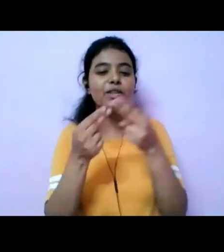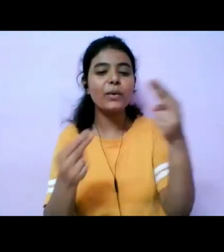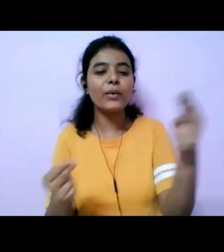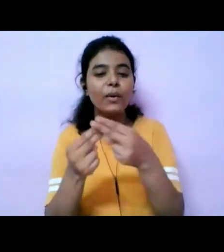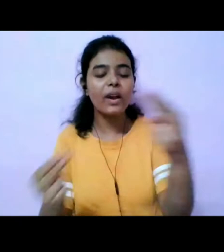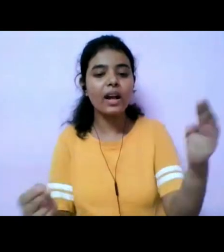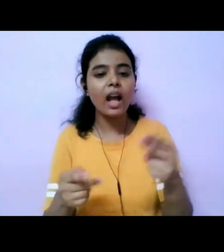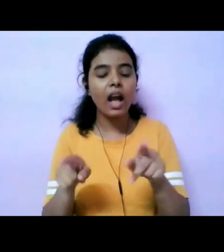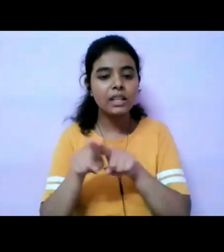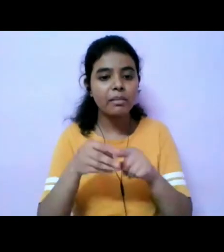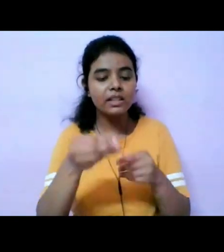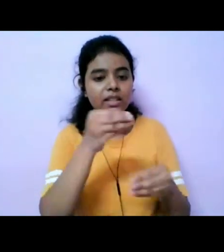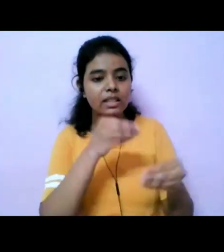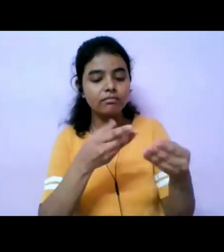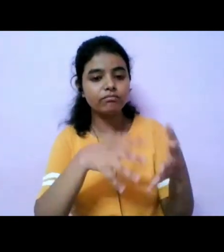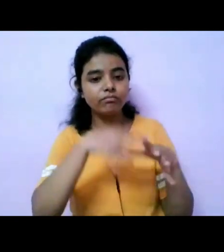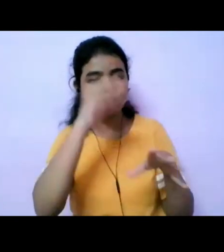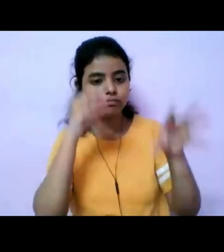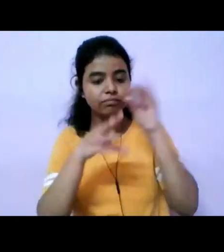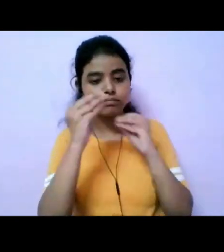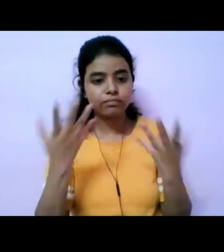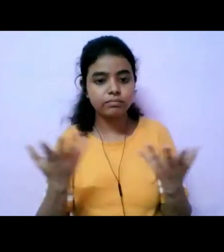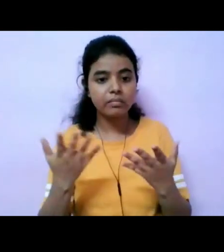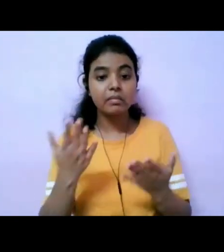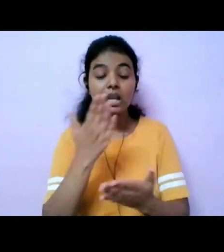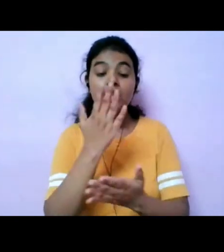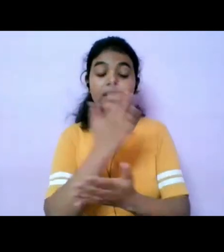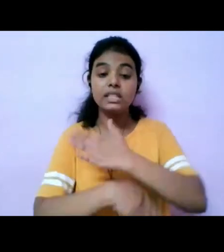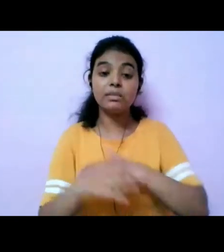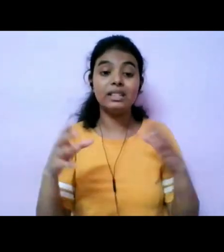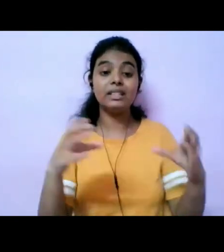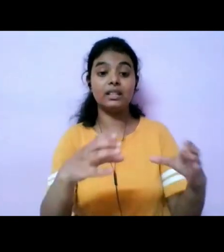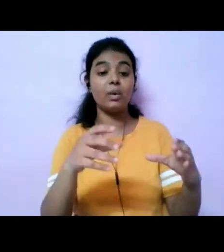find examples of disability as a wide principle.